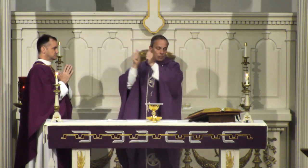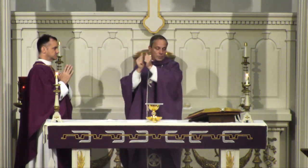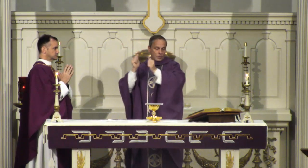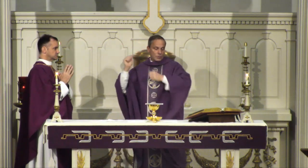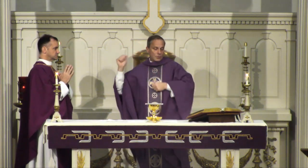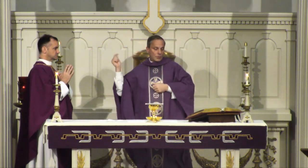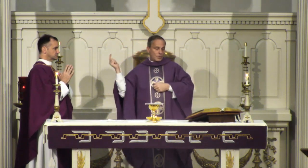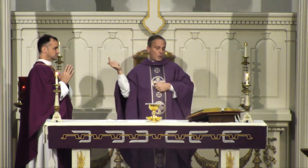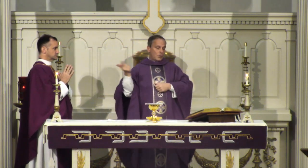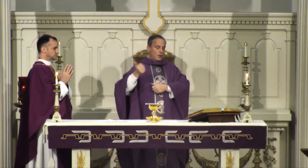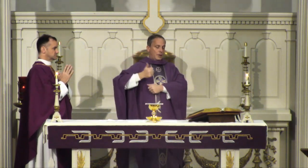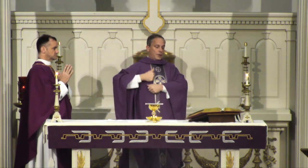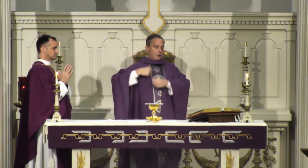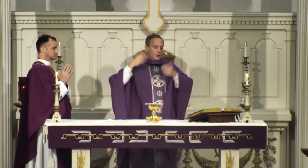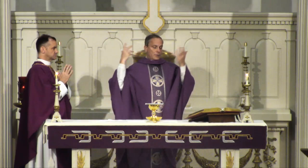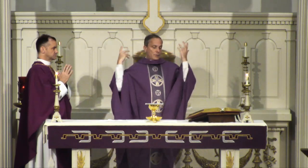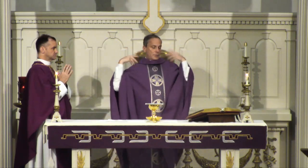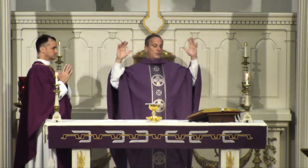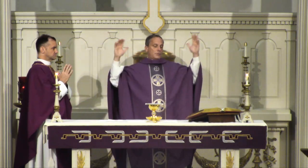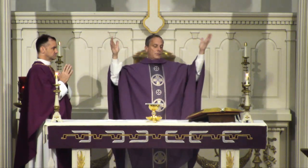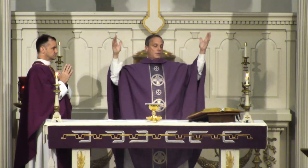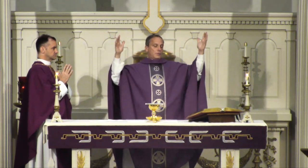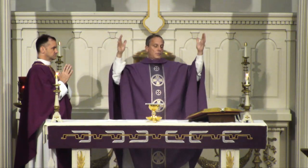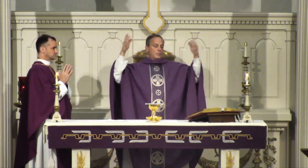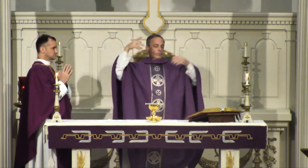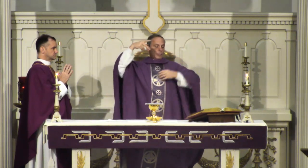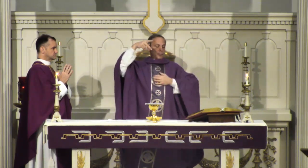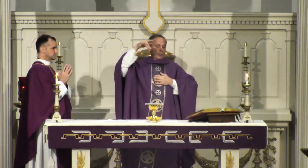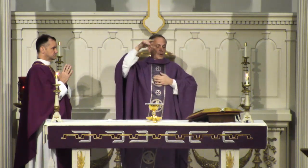and with all the hosts and powers of heaven,